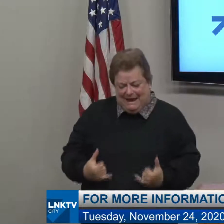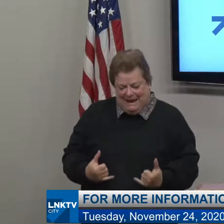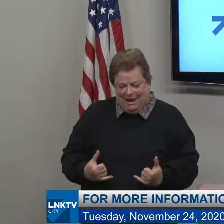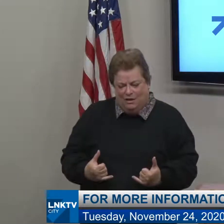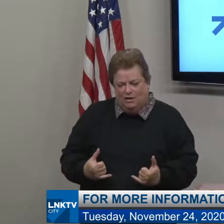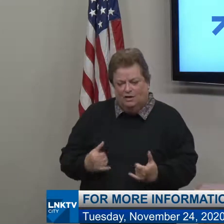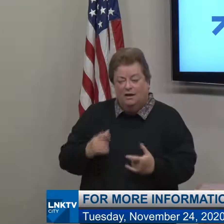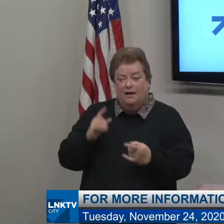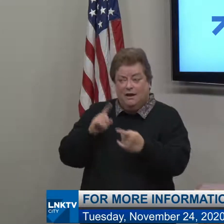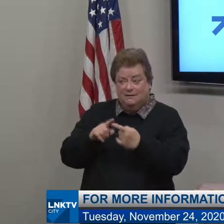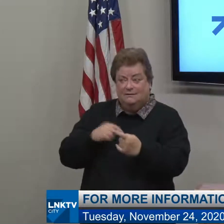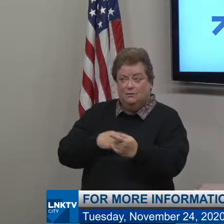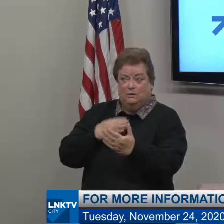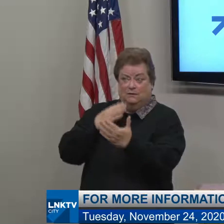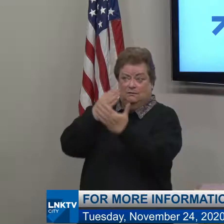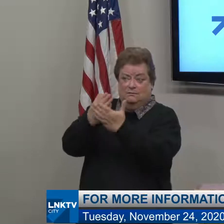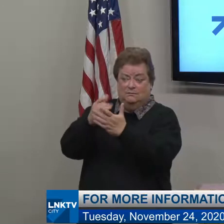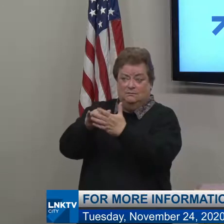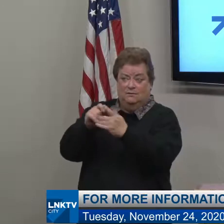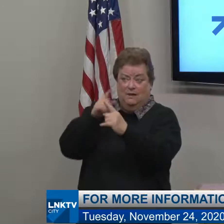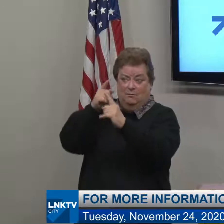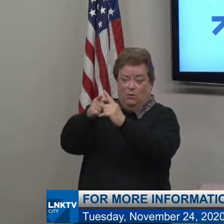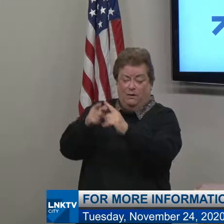we reach that horizon.